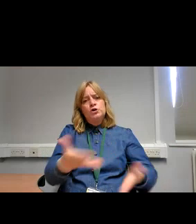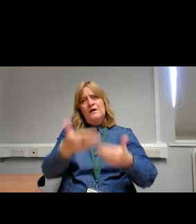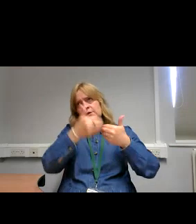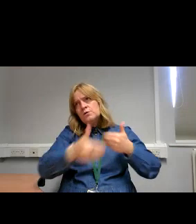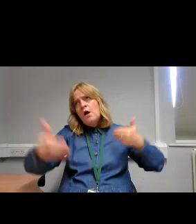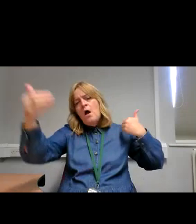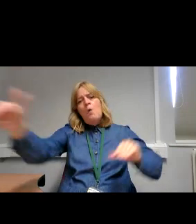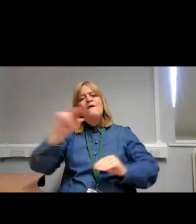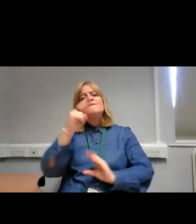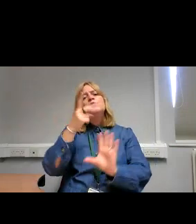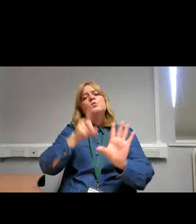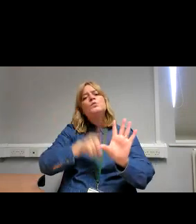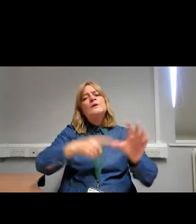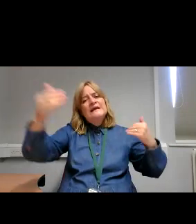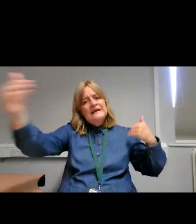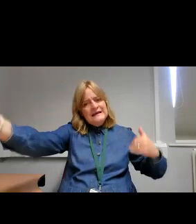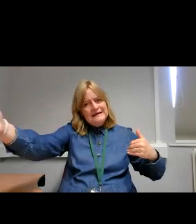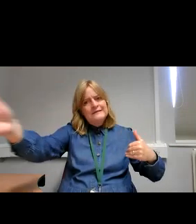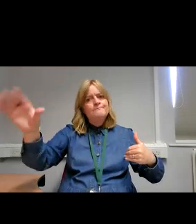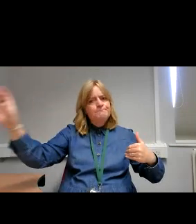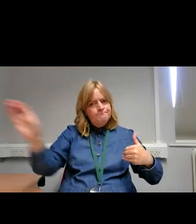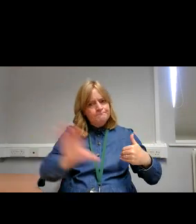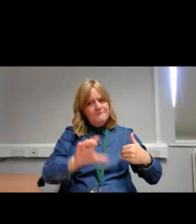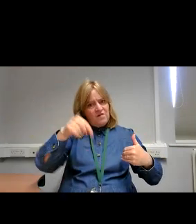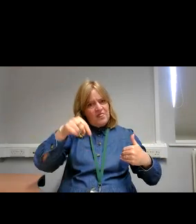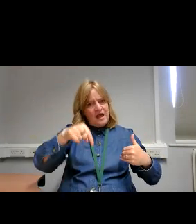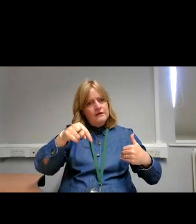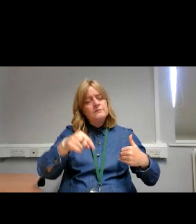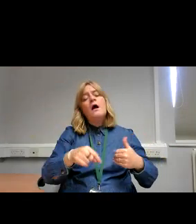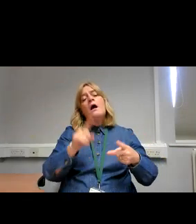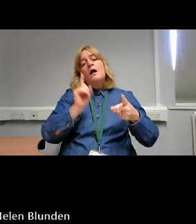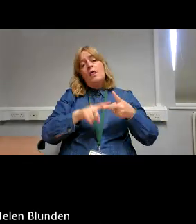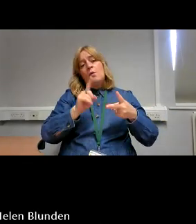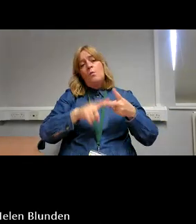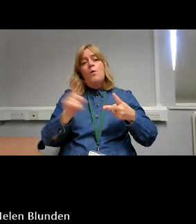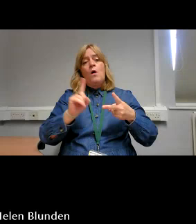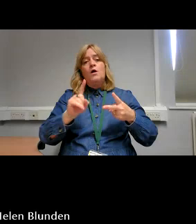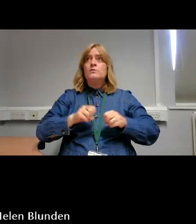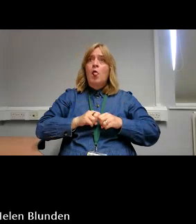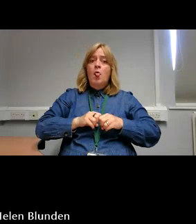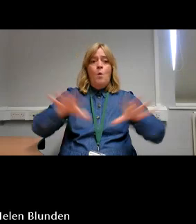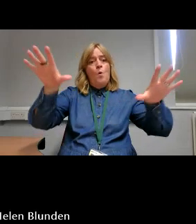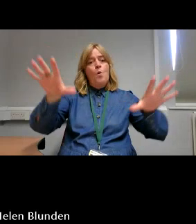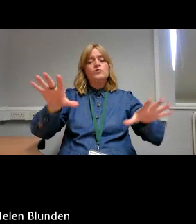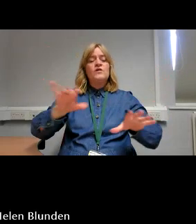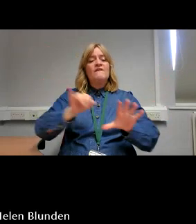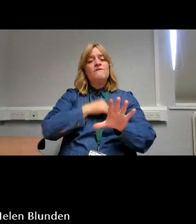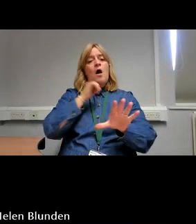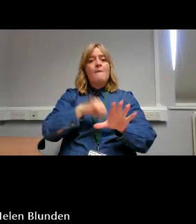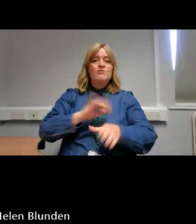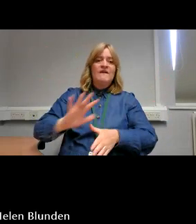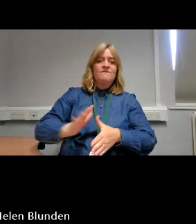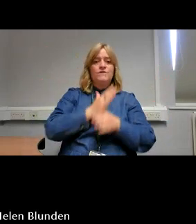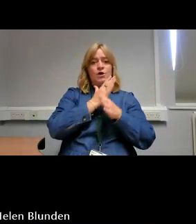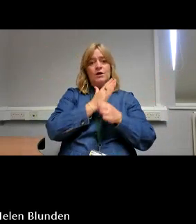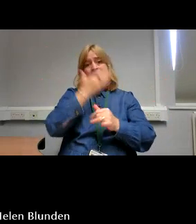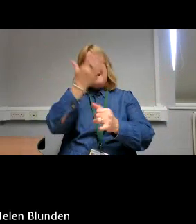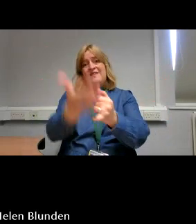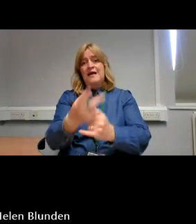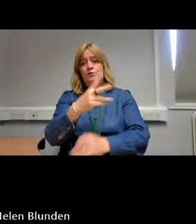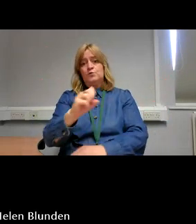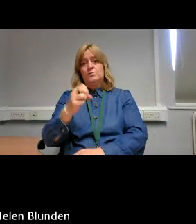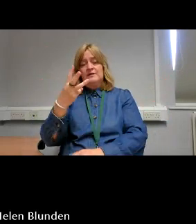as you can see there. Another element was to launch Pharmacy First, so that by the end of 2023, community pharmacies can